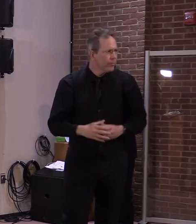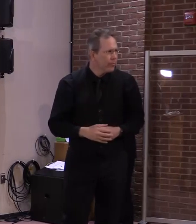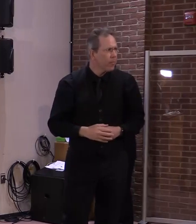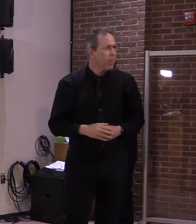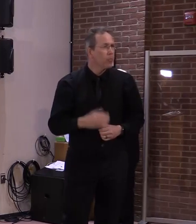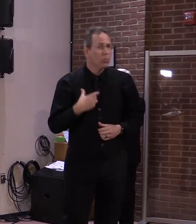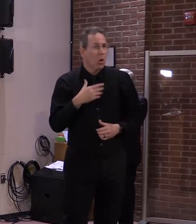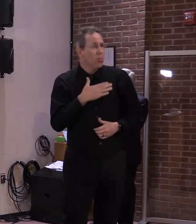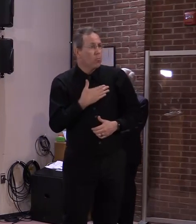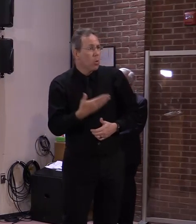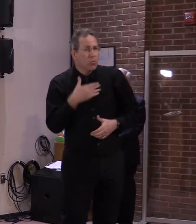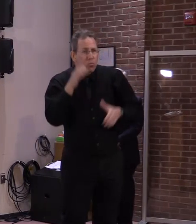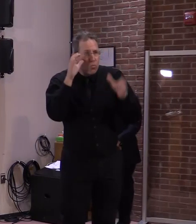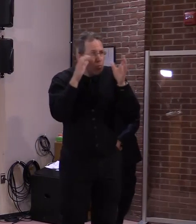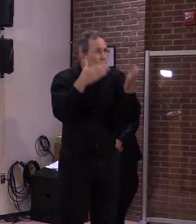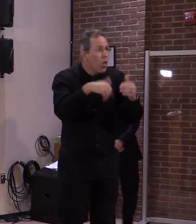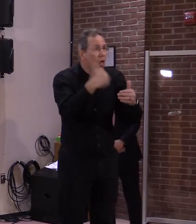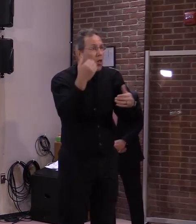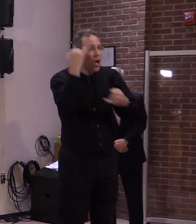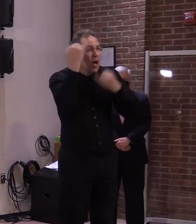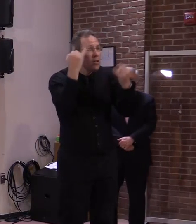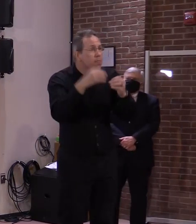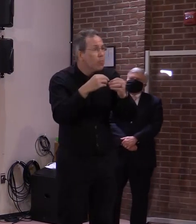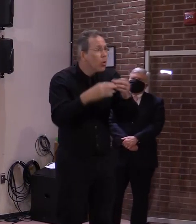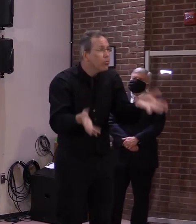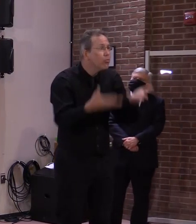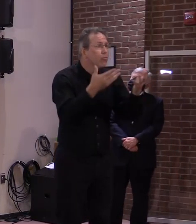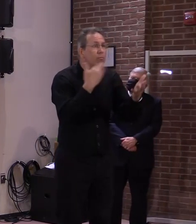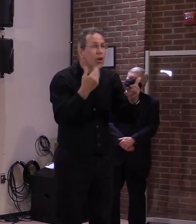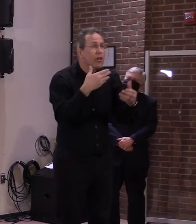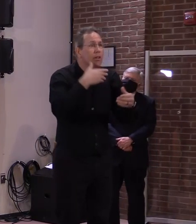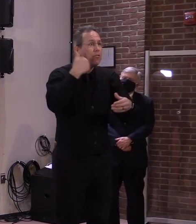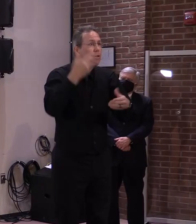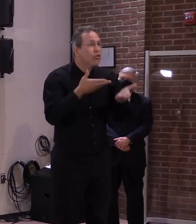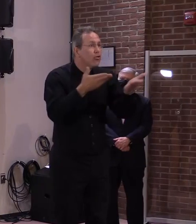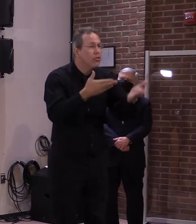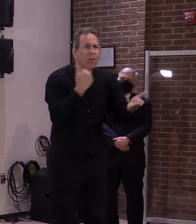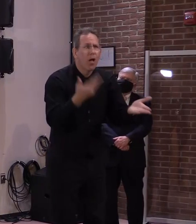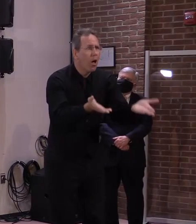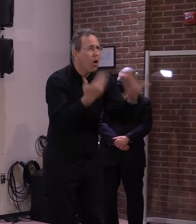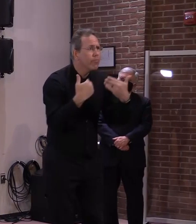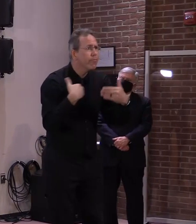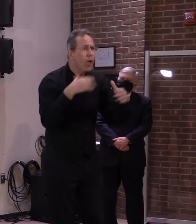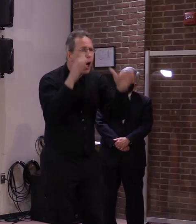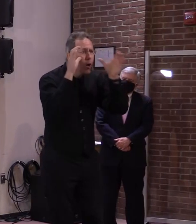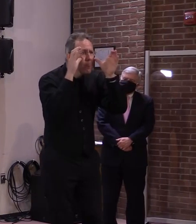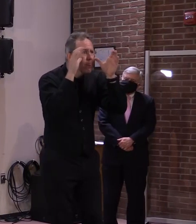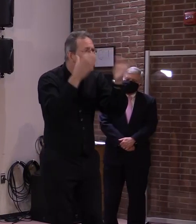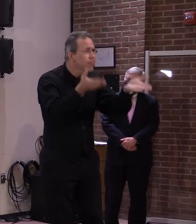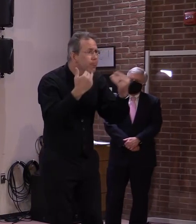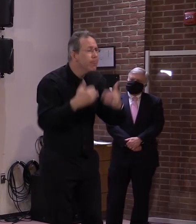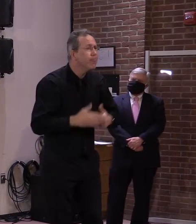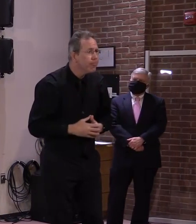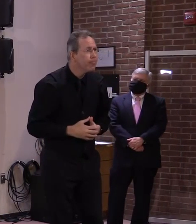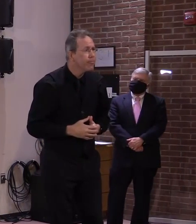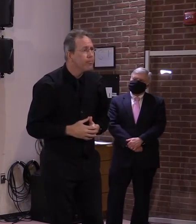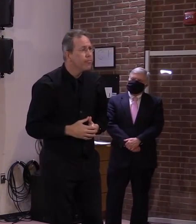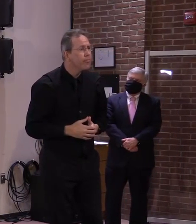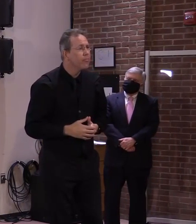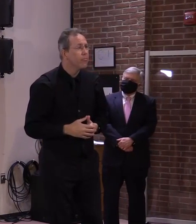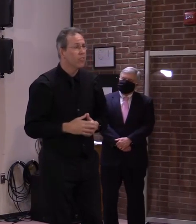everything we can. If anyone has any ideas on how to get through to people, we'd like to hear them, because obviously we